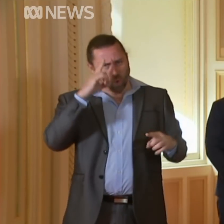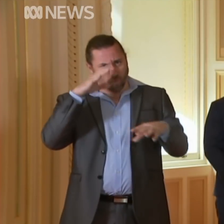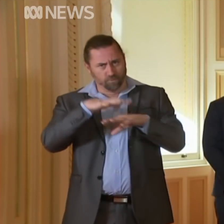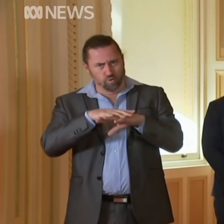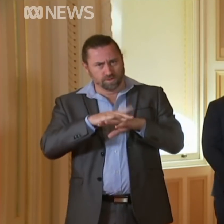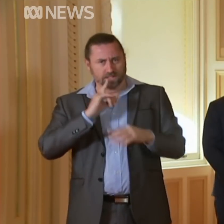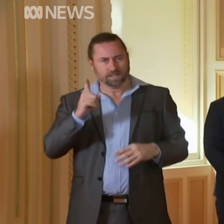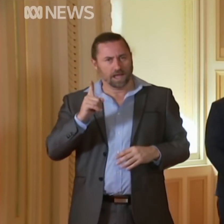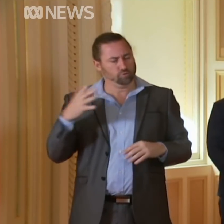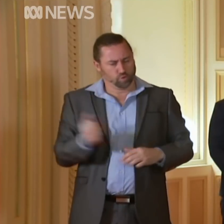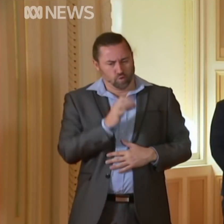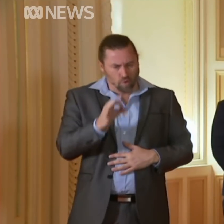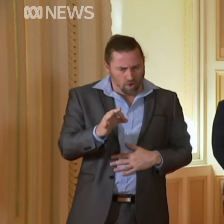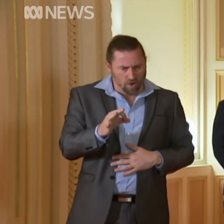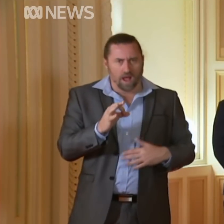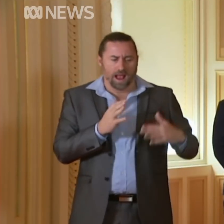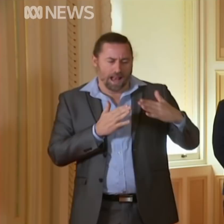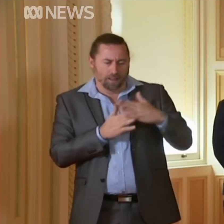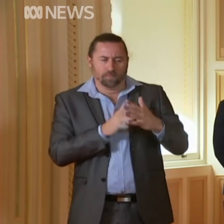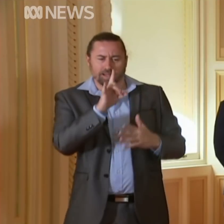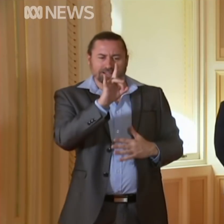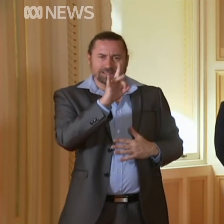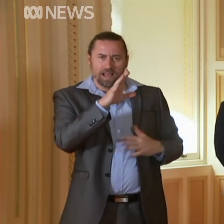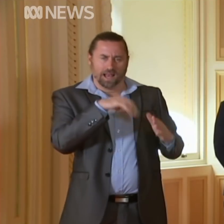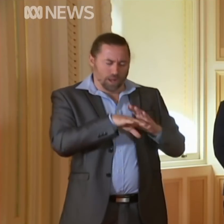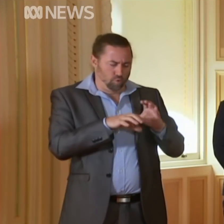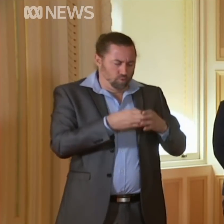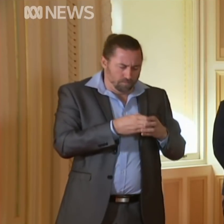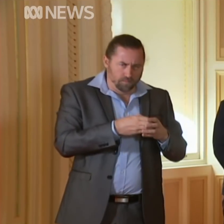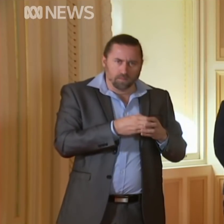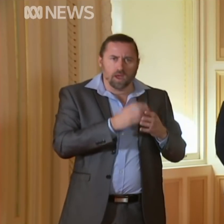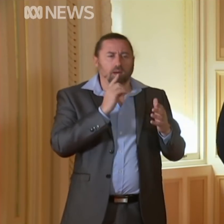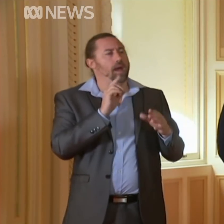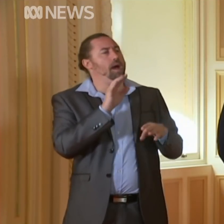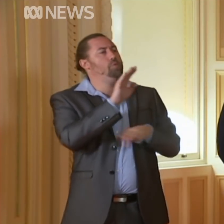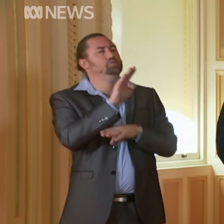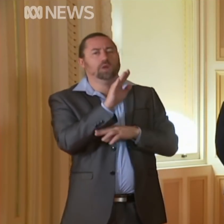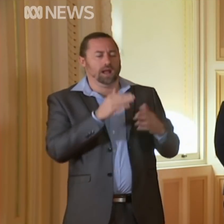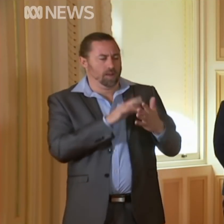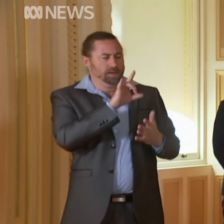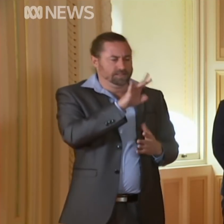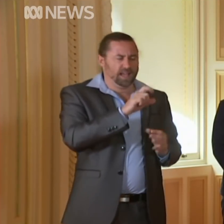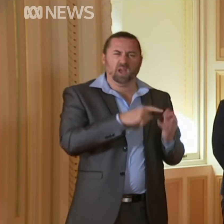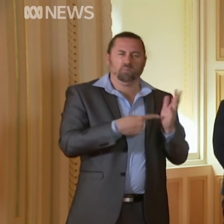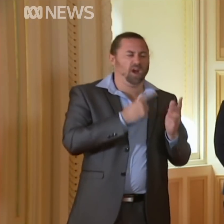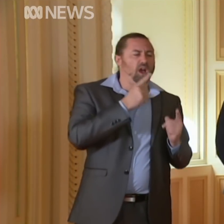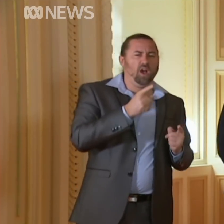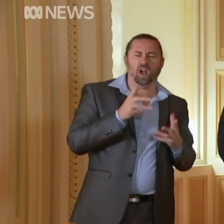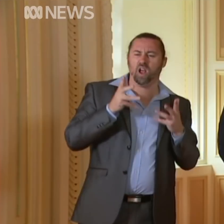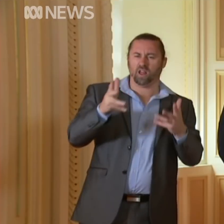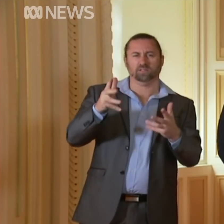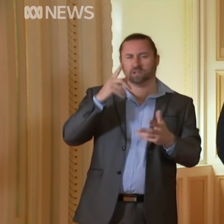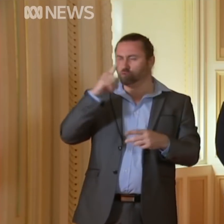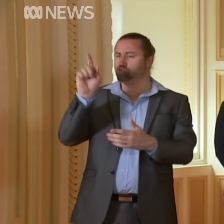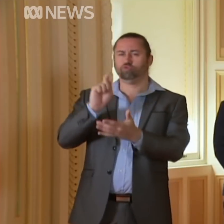to say that you can only have a maximum of 10 people in a group, even in an outdoor area, but you're also saying, yes, there